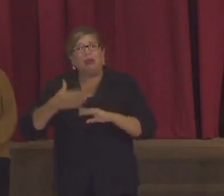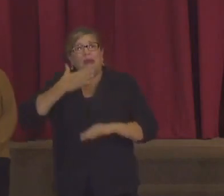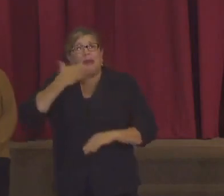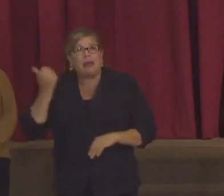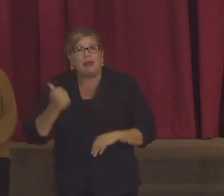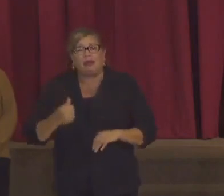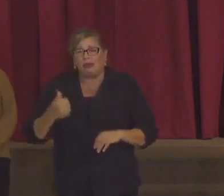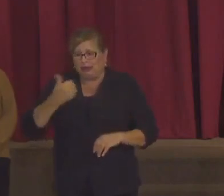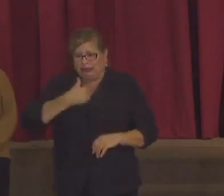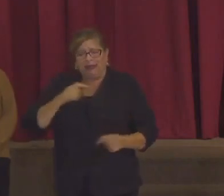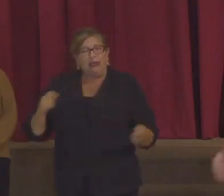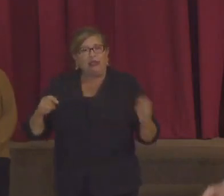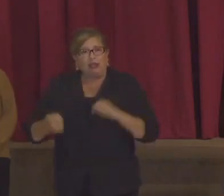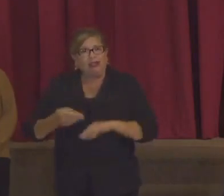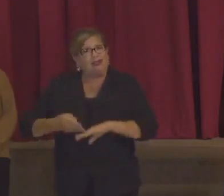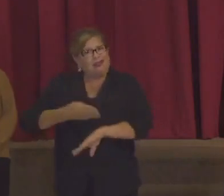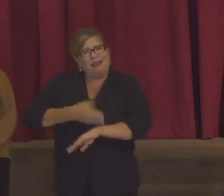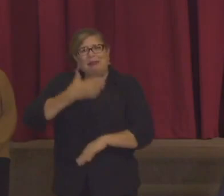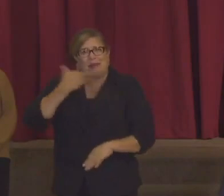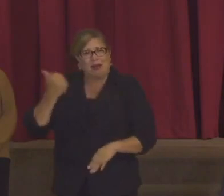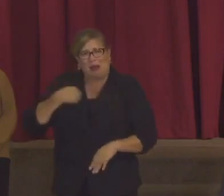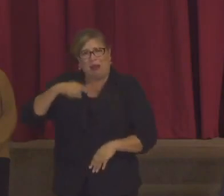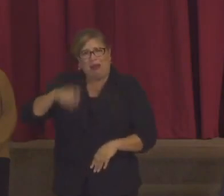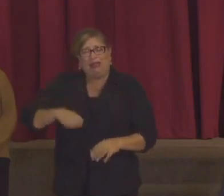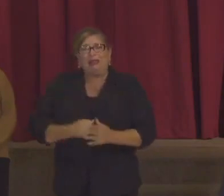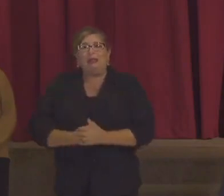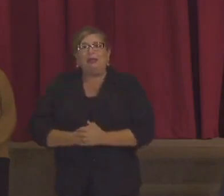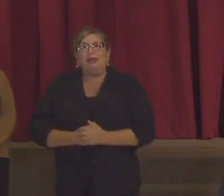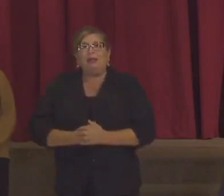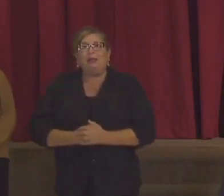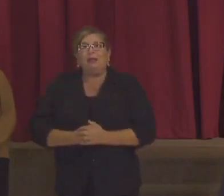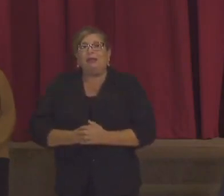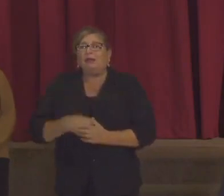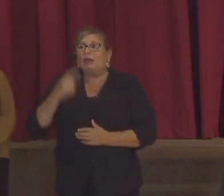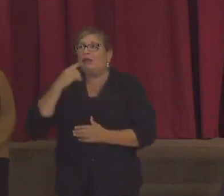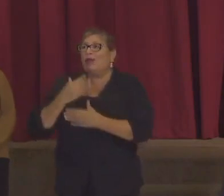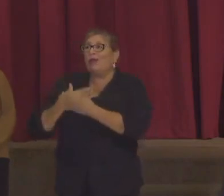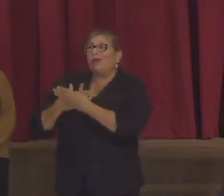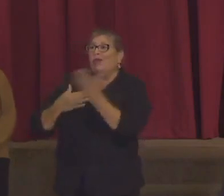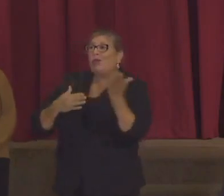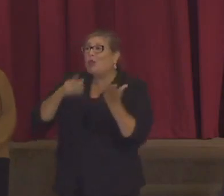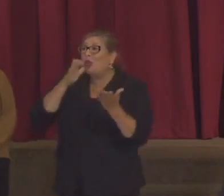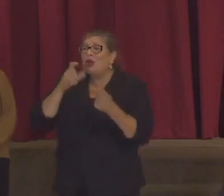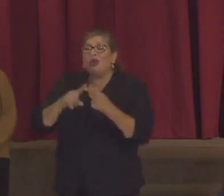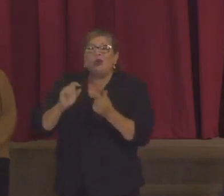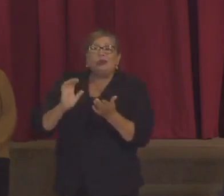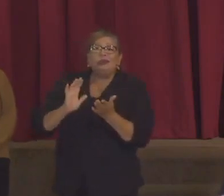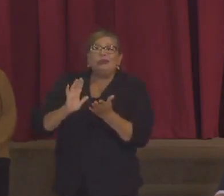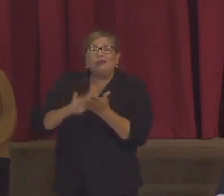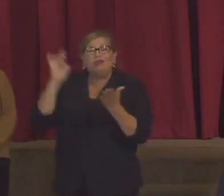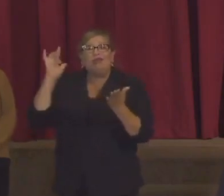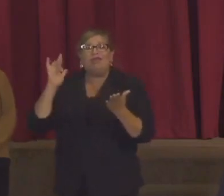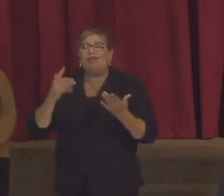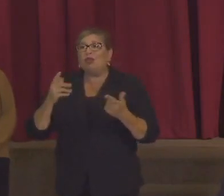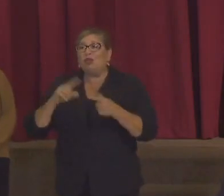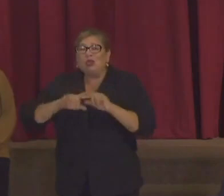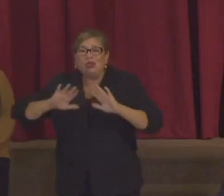To those that want to exploit this moment, that want to flame the violence and fear,